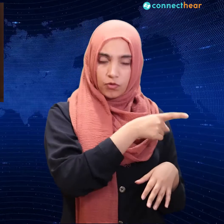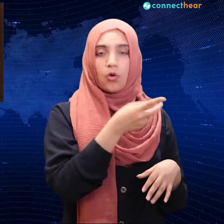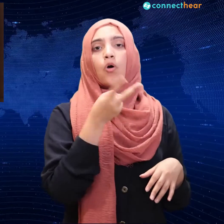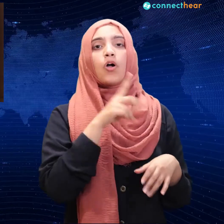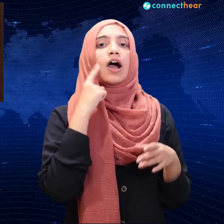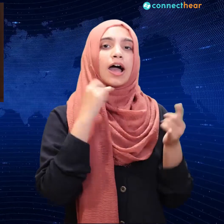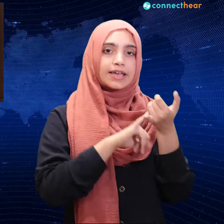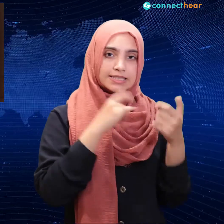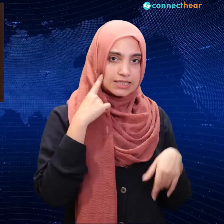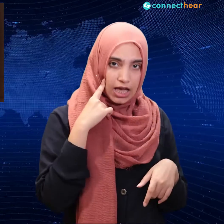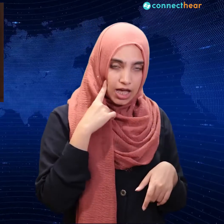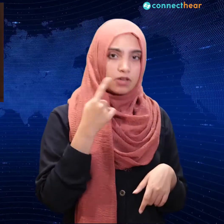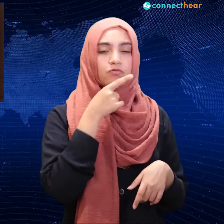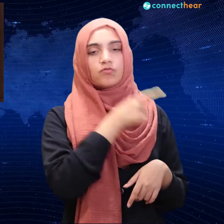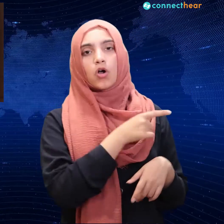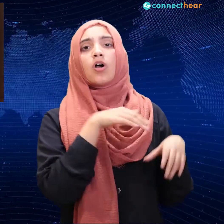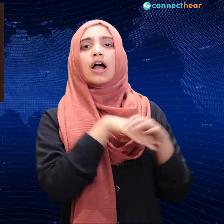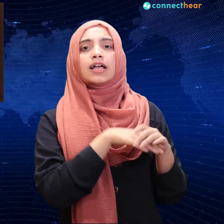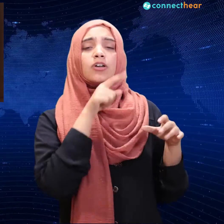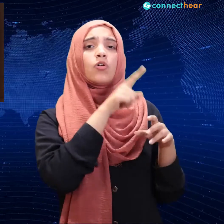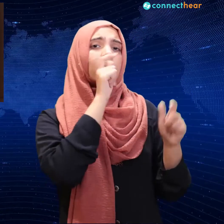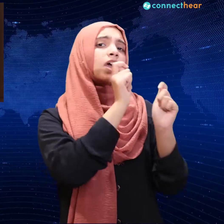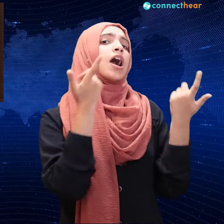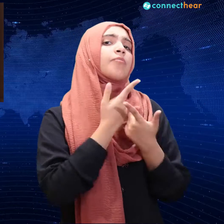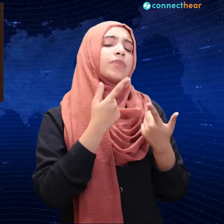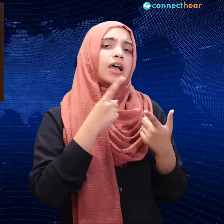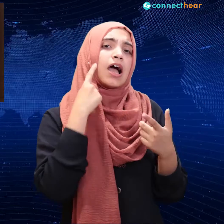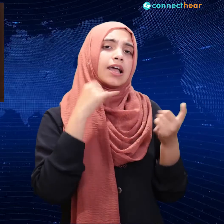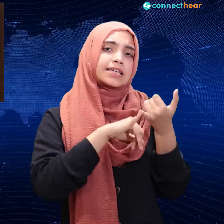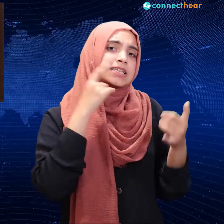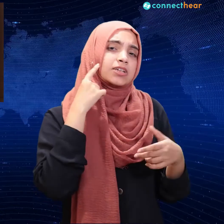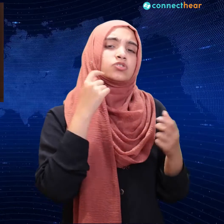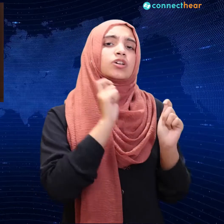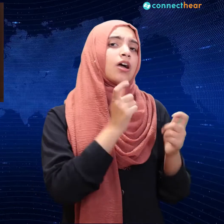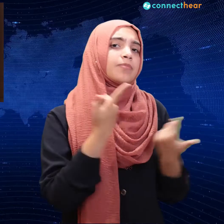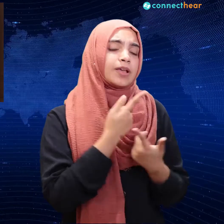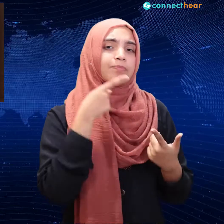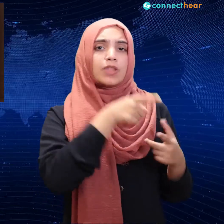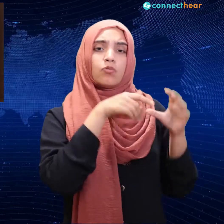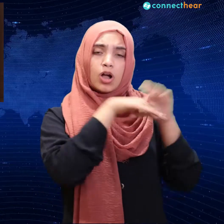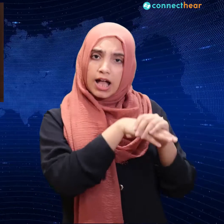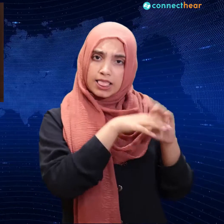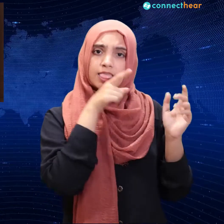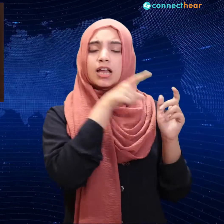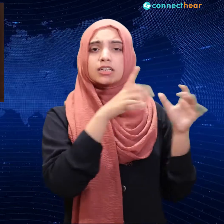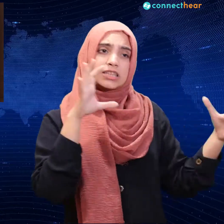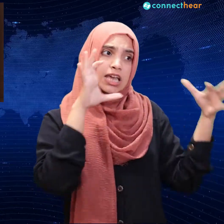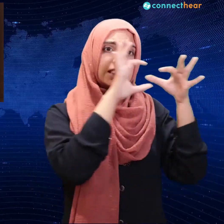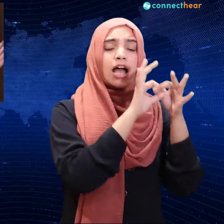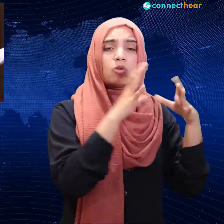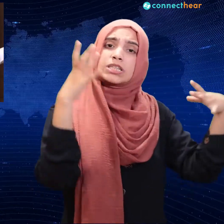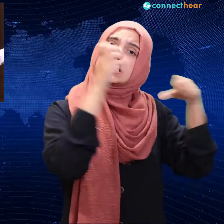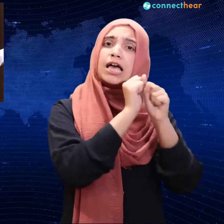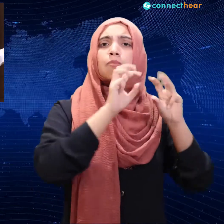agencies. Intelligence agencies' job is to have connections with everyone. They speak to everyone.